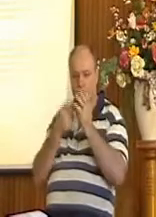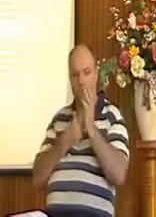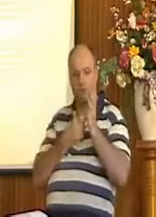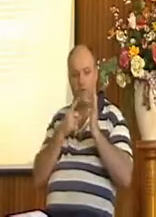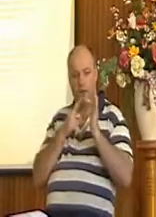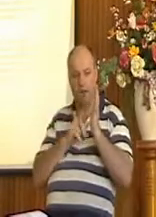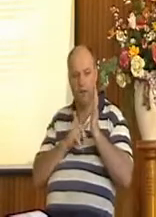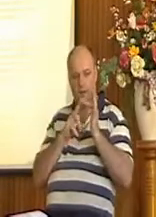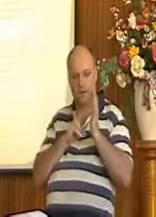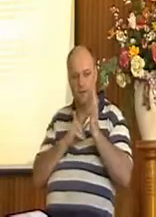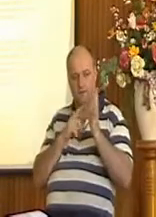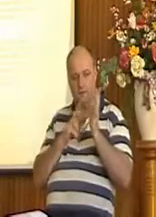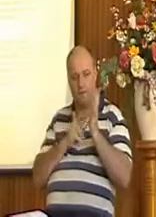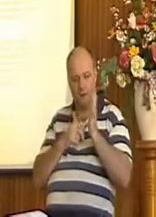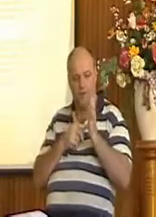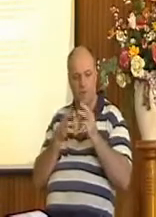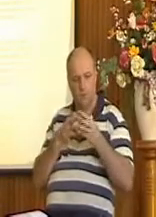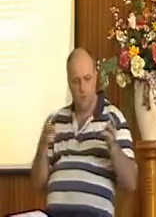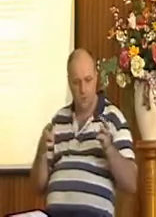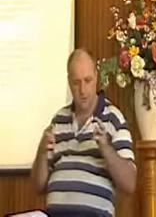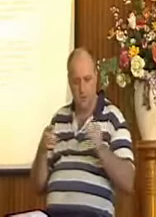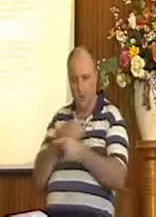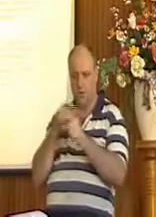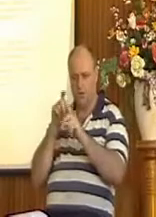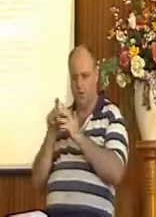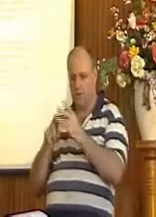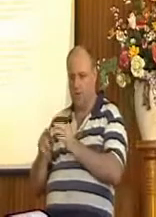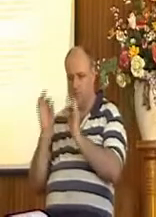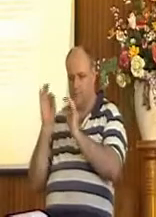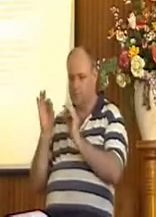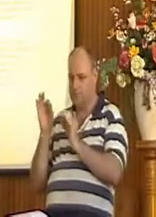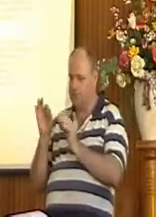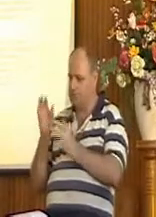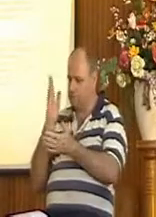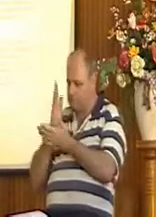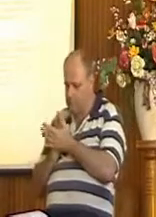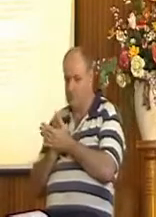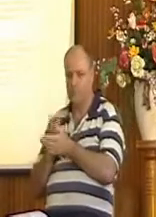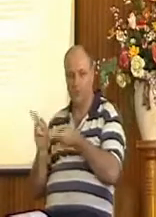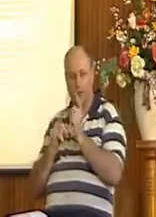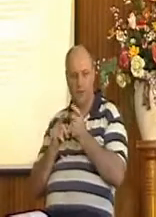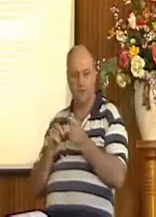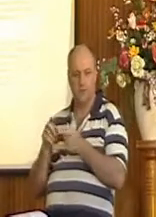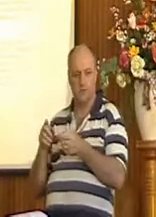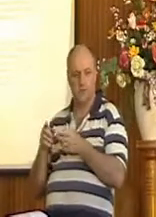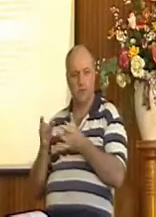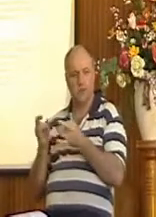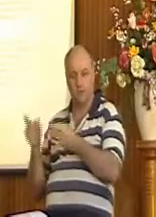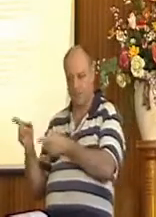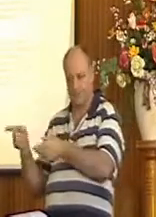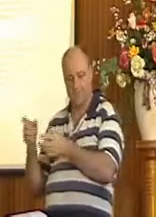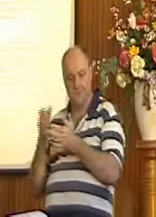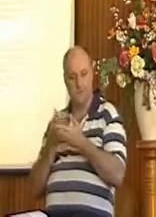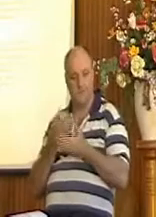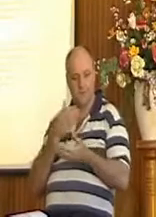We do specific things designed to help us remember what Christ has done. That's an